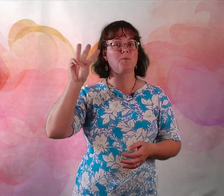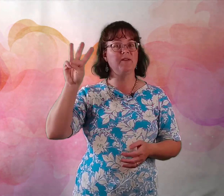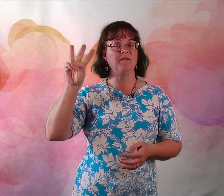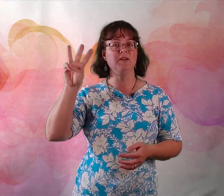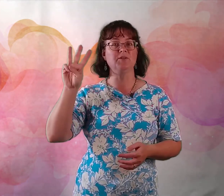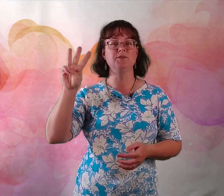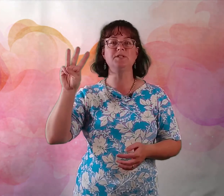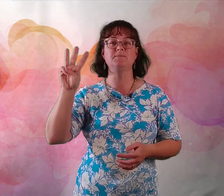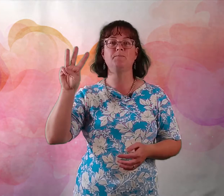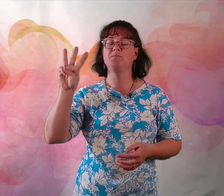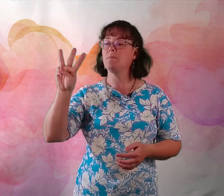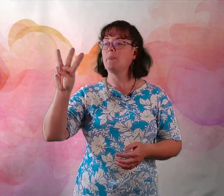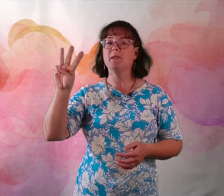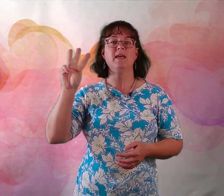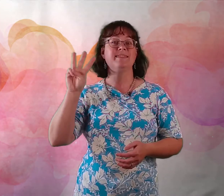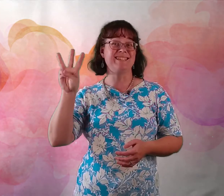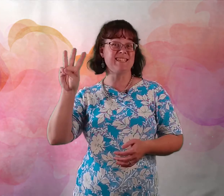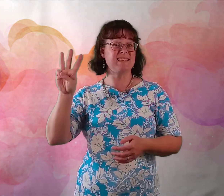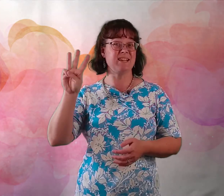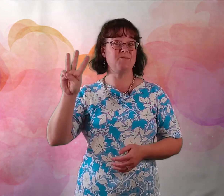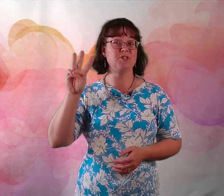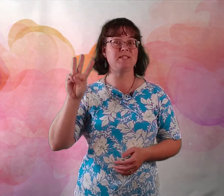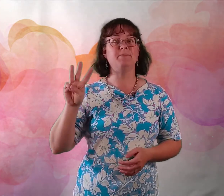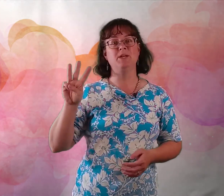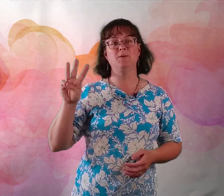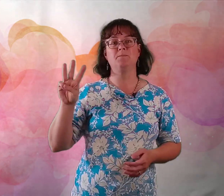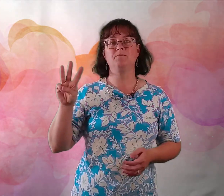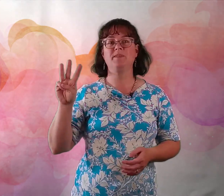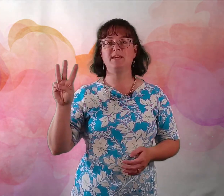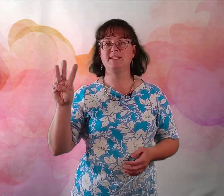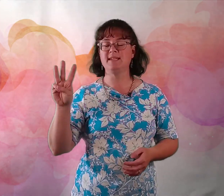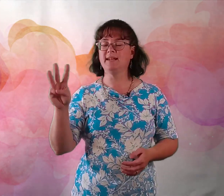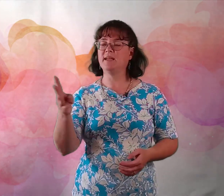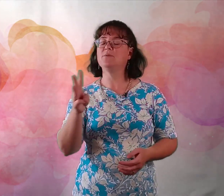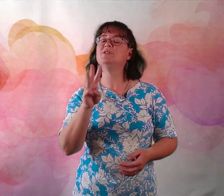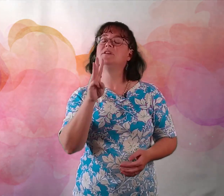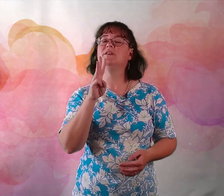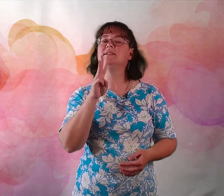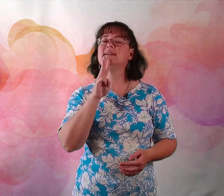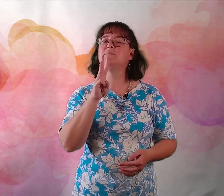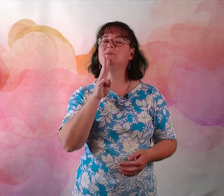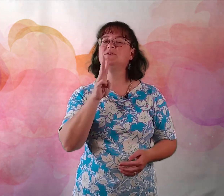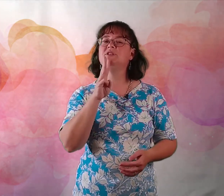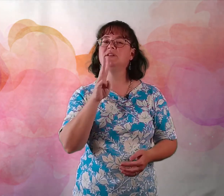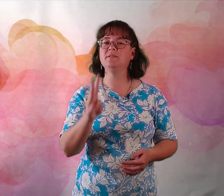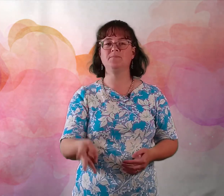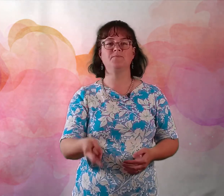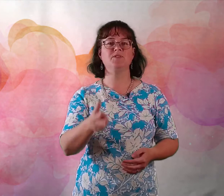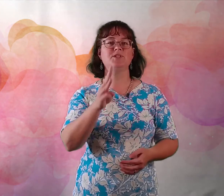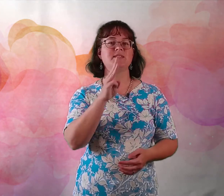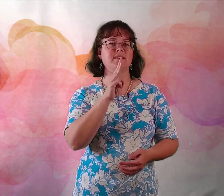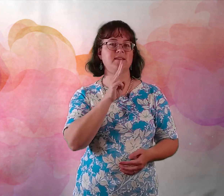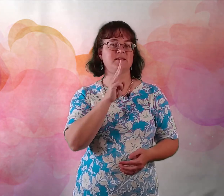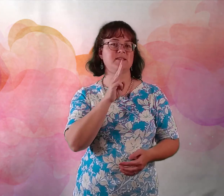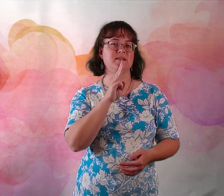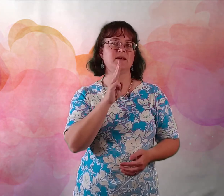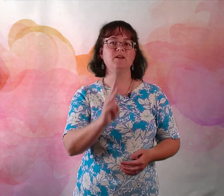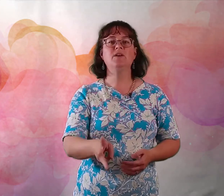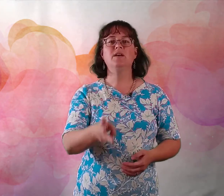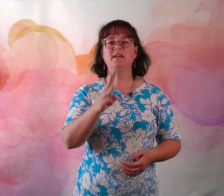three fingers, that's the sign for W in sign language, and you're going to tap your chin just like this. It's